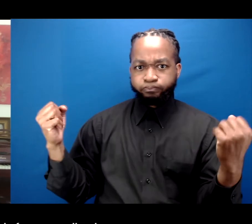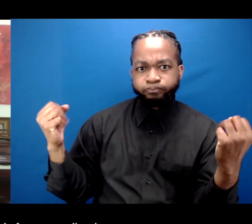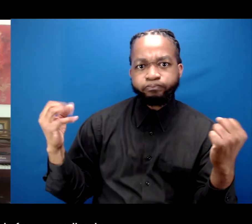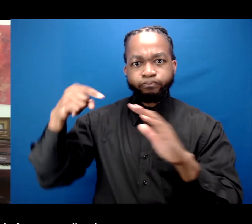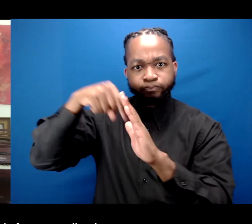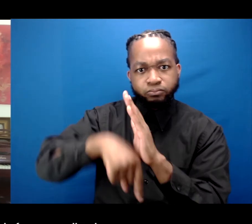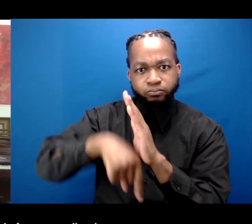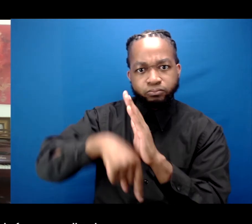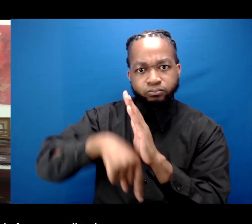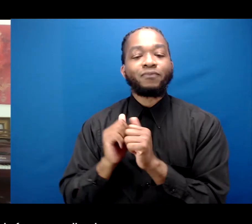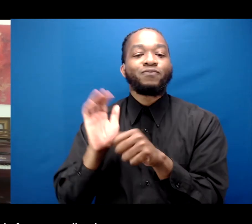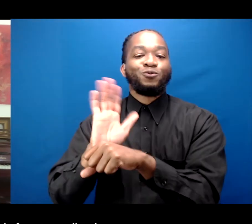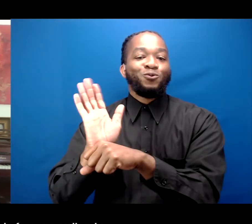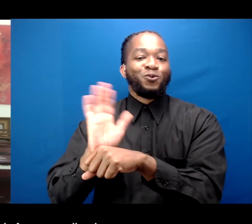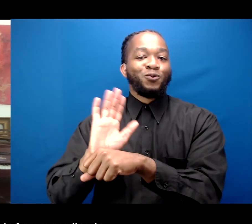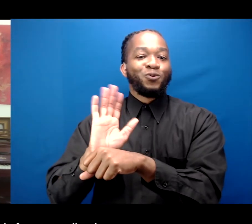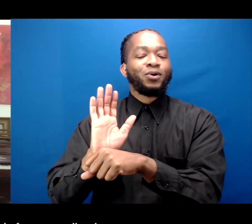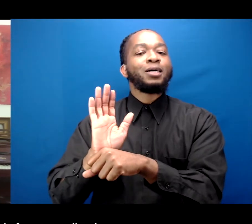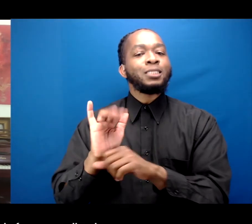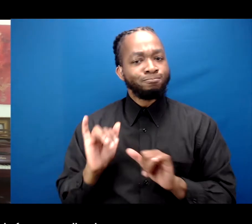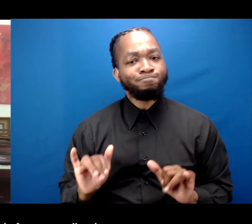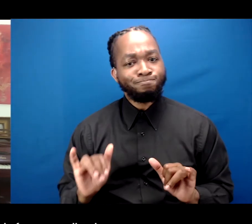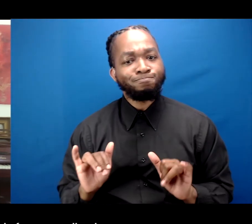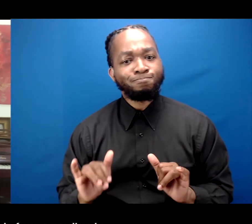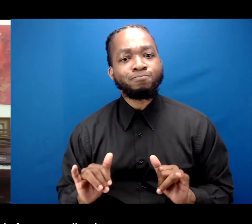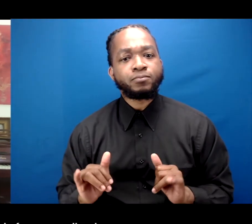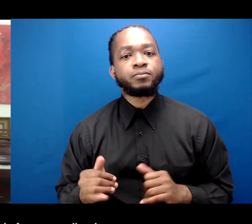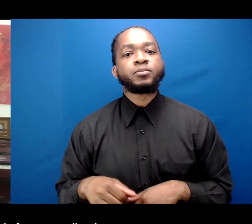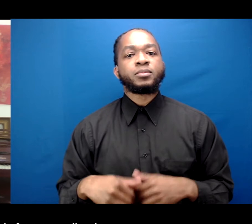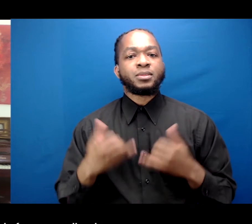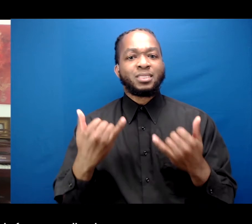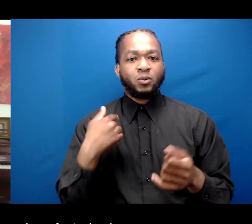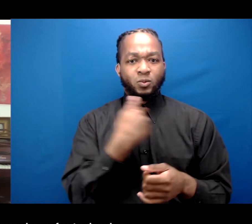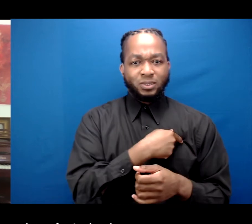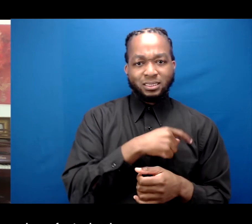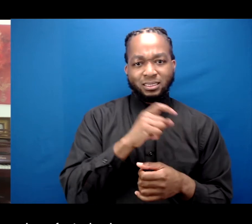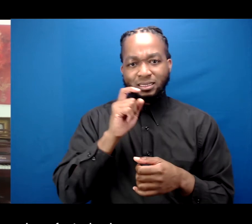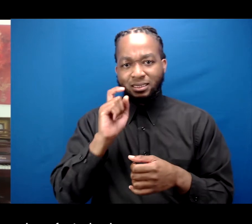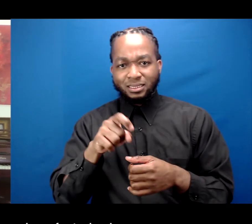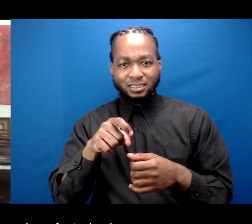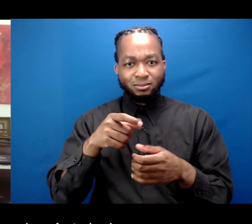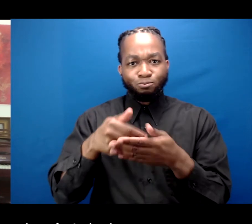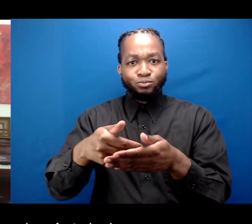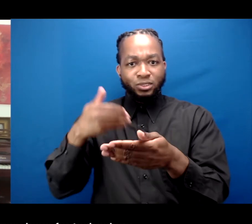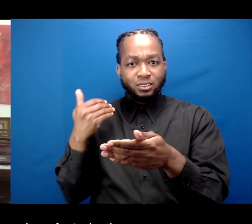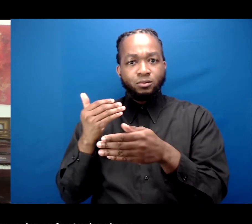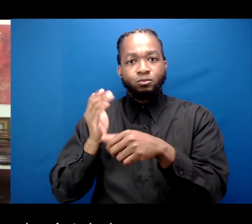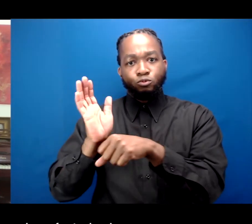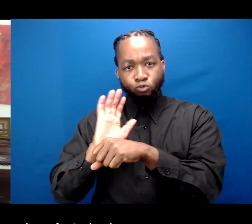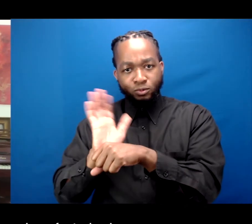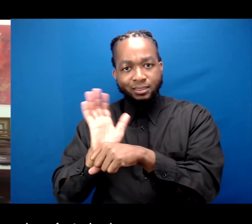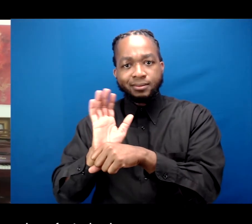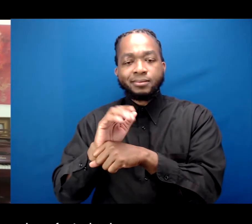thinking around hands-free recording in camera experiences and around the specific needs that sign communities may have